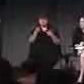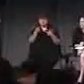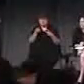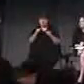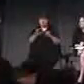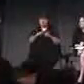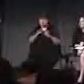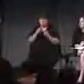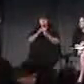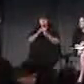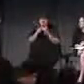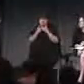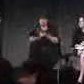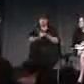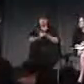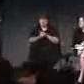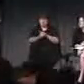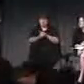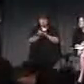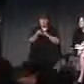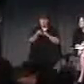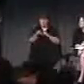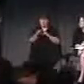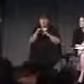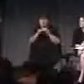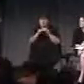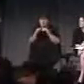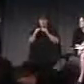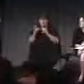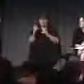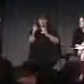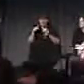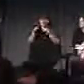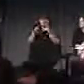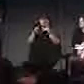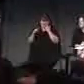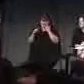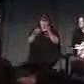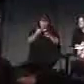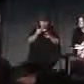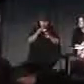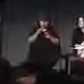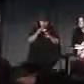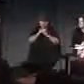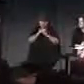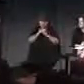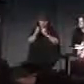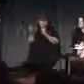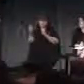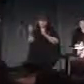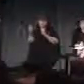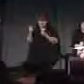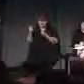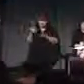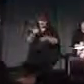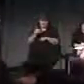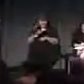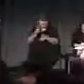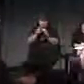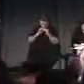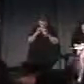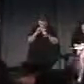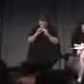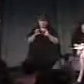to translate or find equivalents for music in sign language. For example, experiments that were done